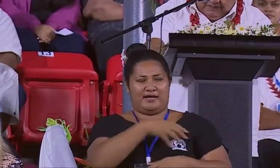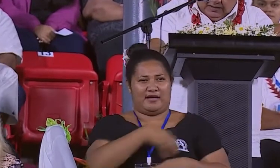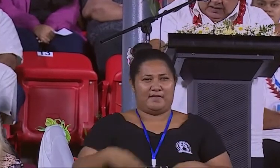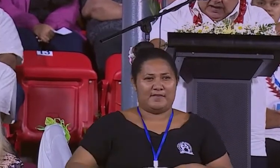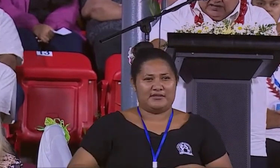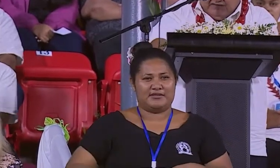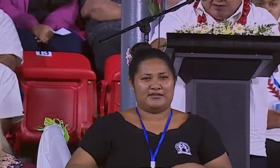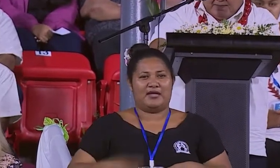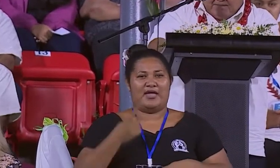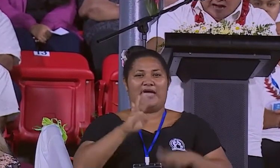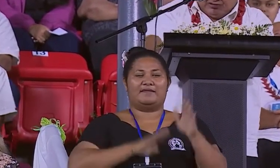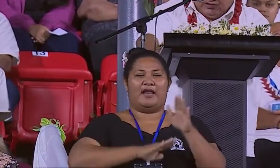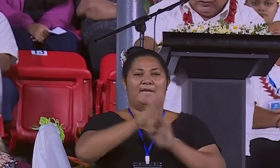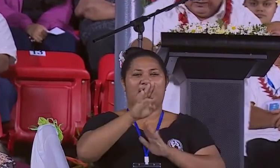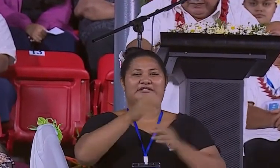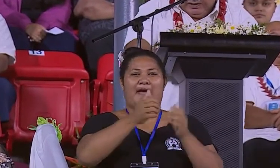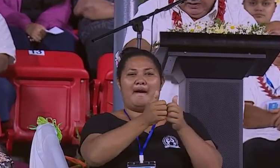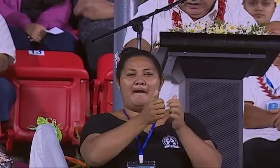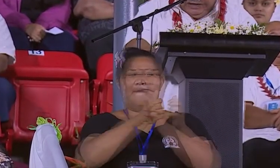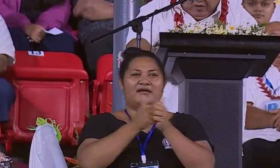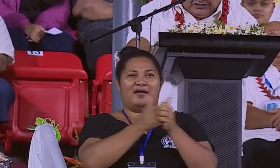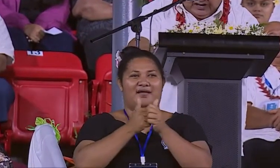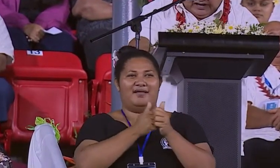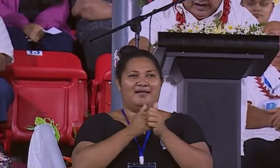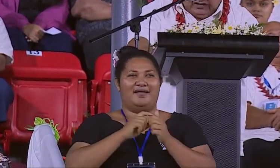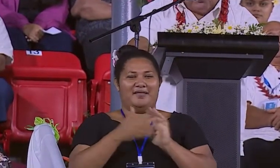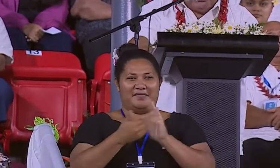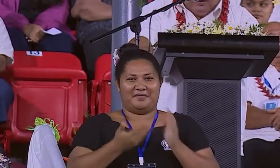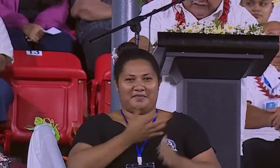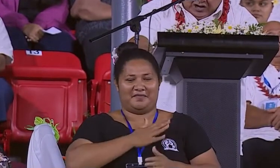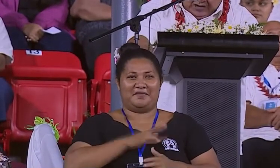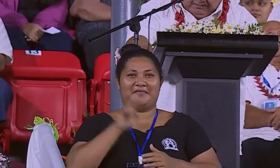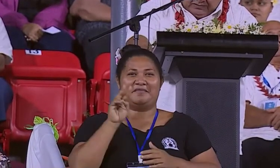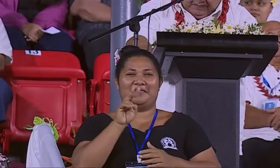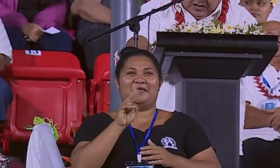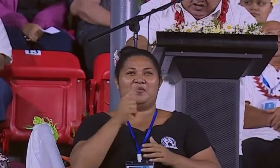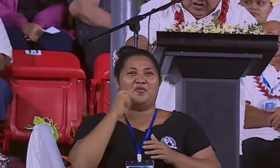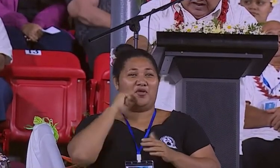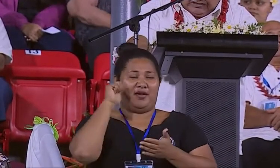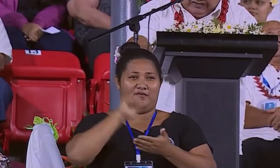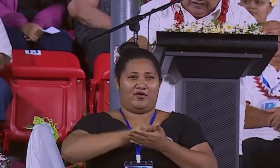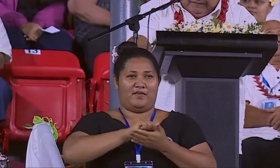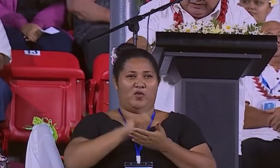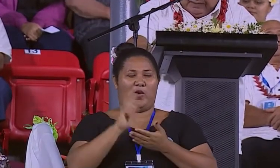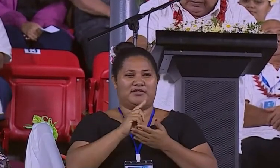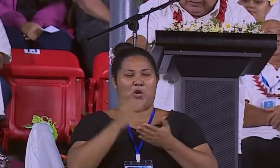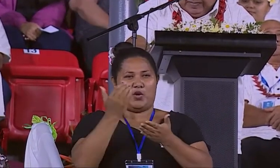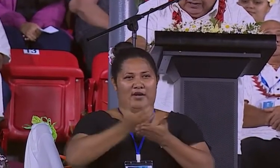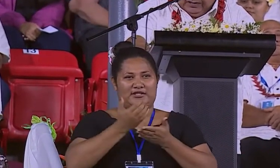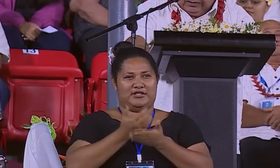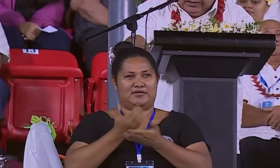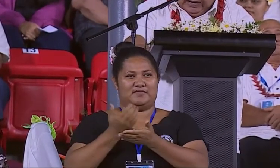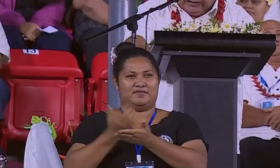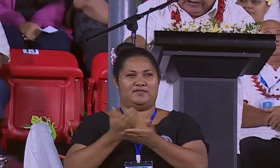governments and development partners have once again reaffirmed collective